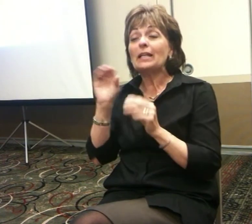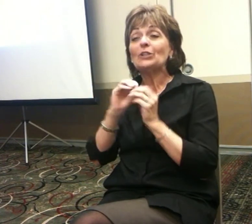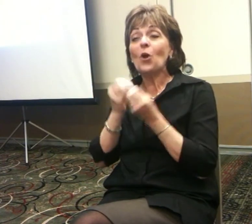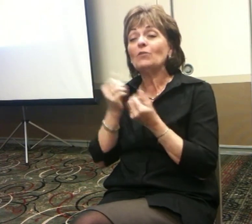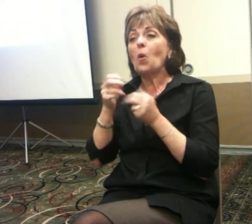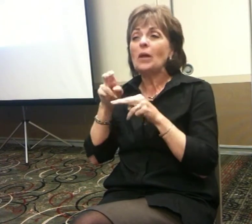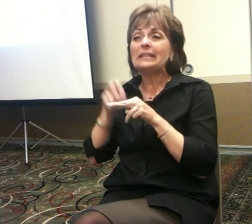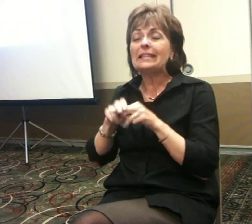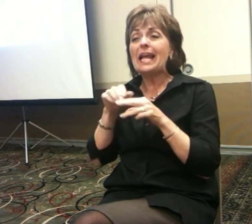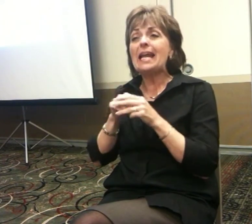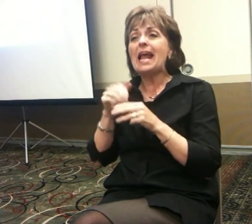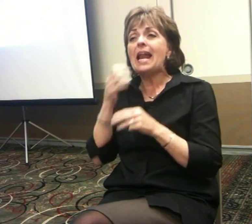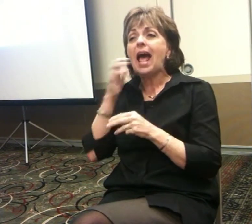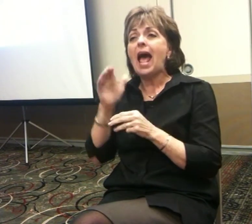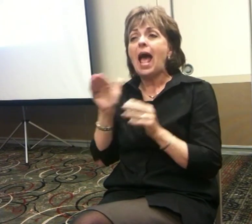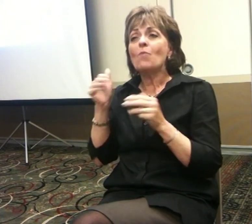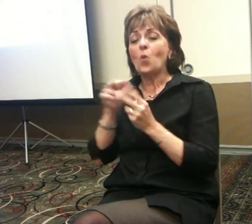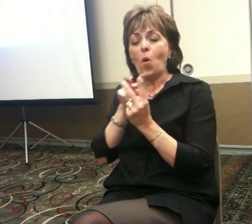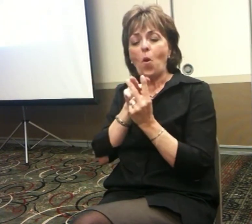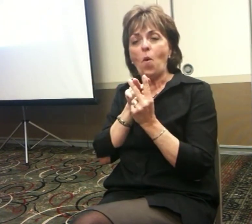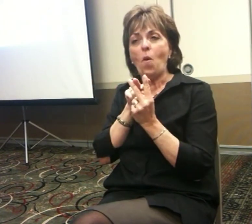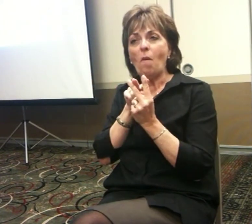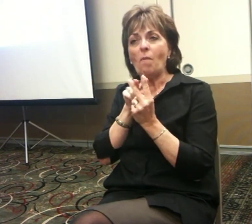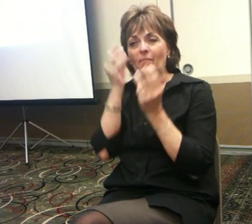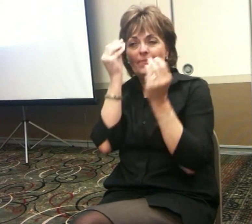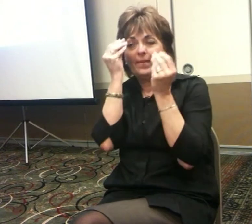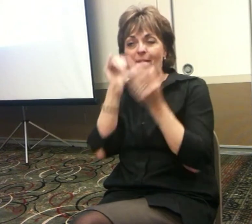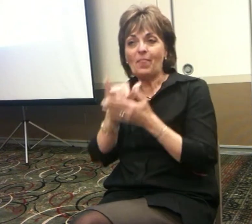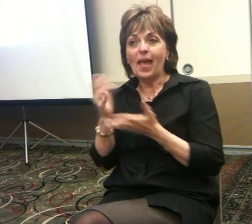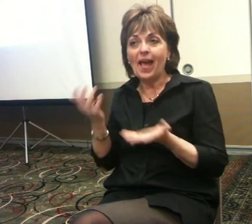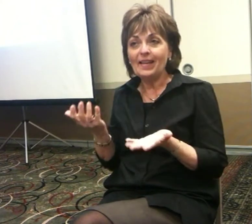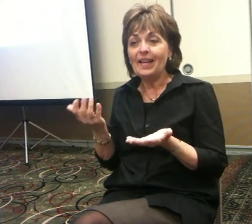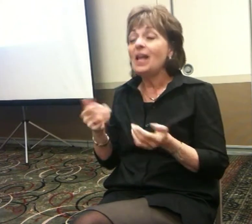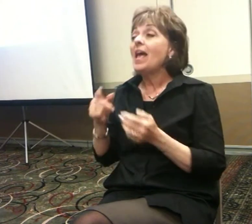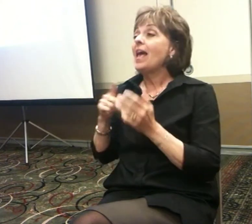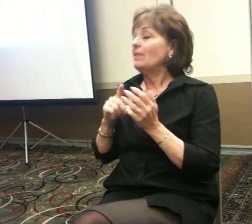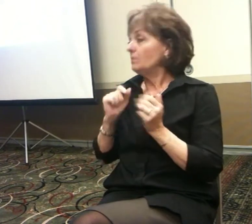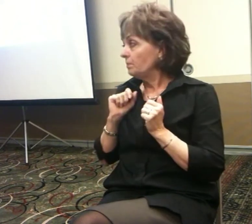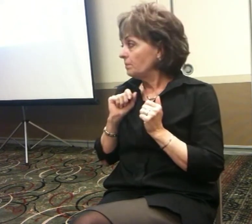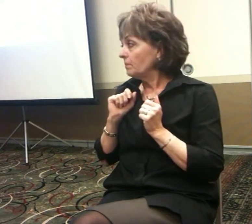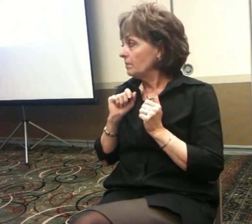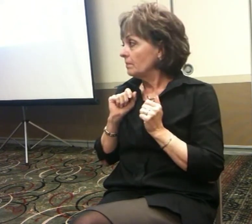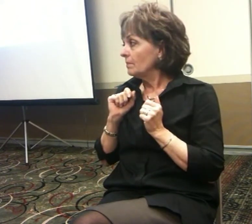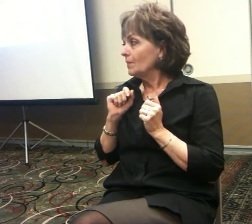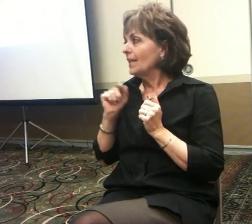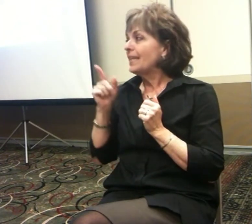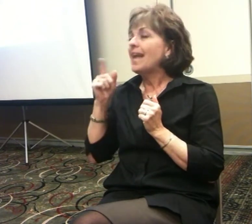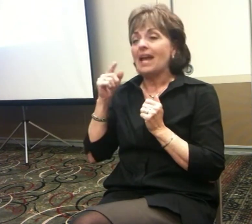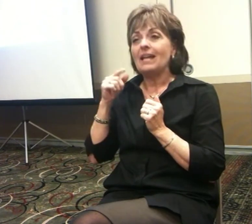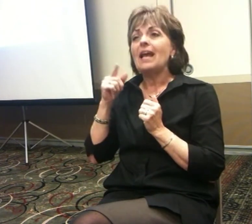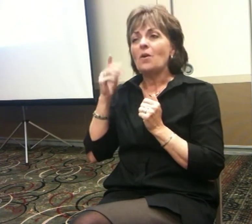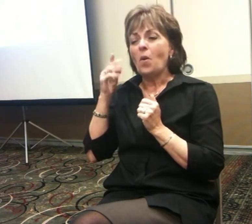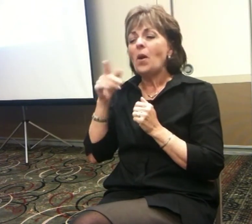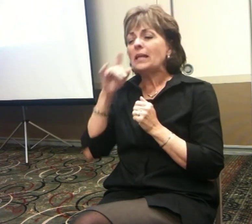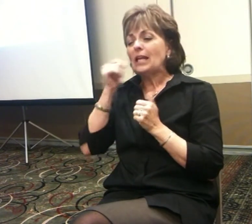room. God, let me think about that one for a minute. All right? And once I'm... Yeah. No, yeah. I better go check on